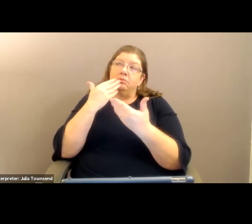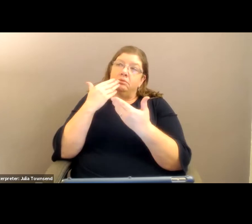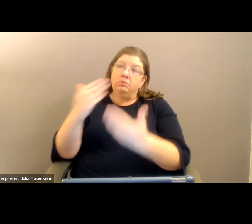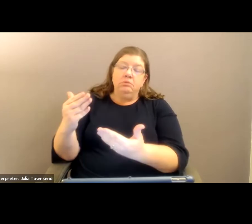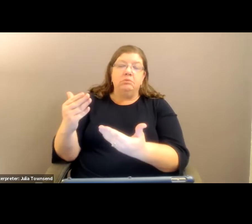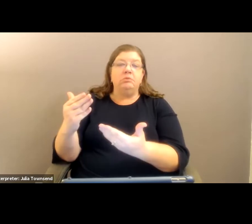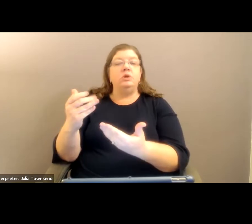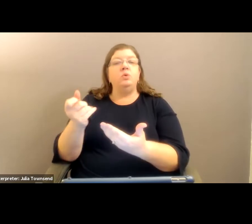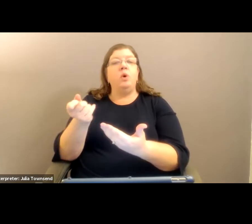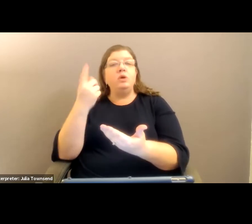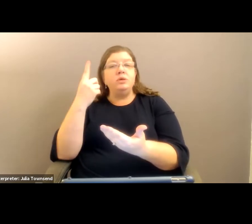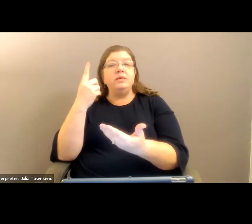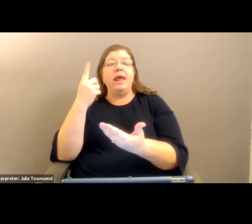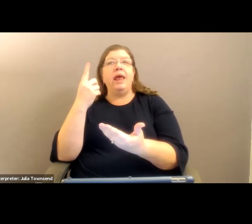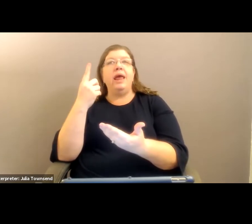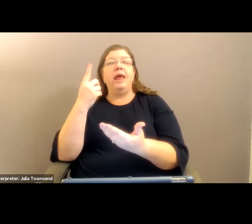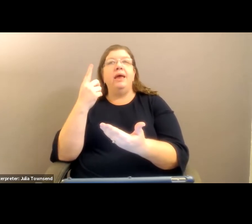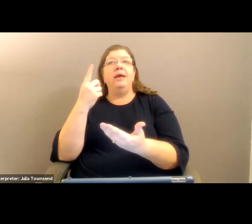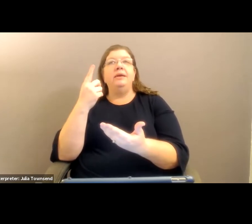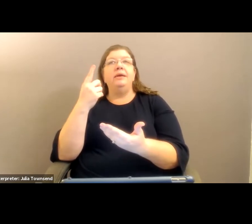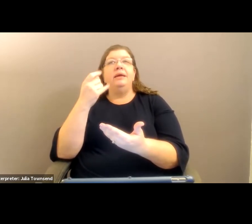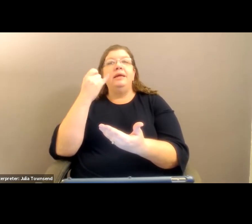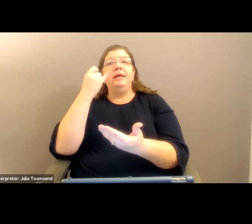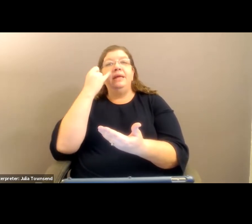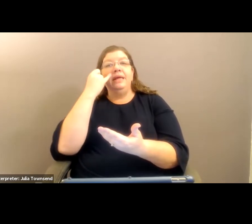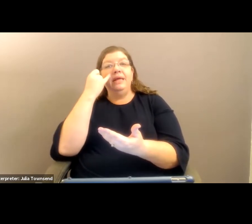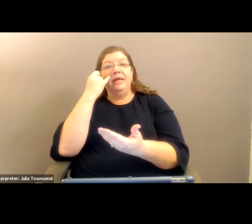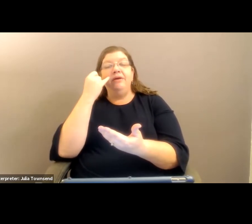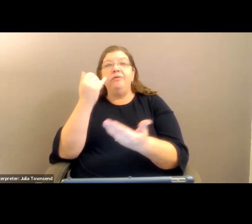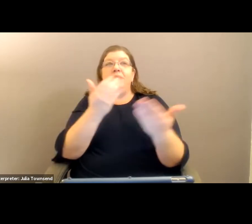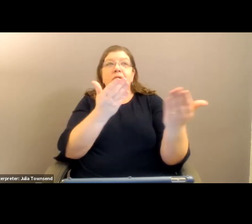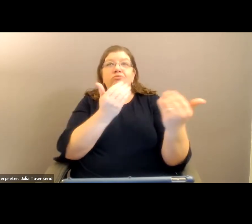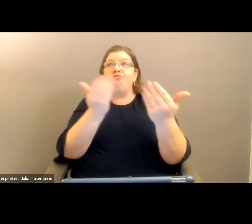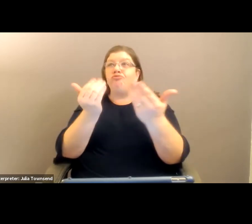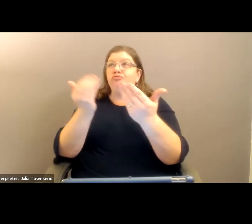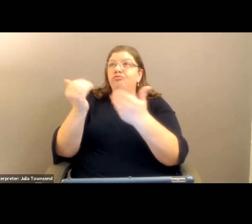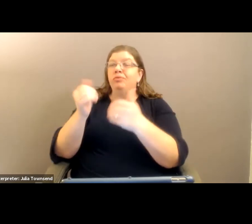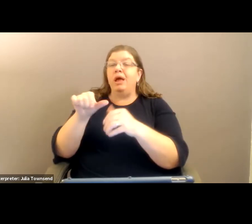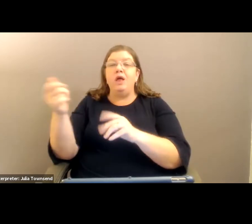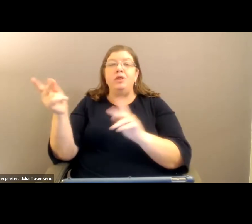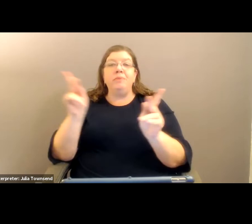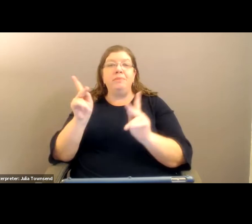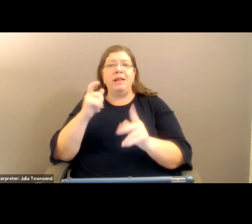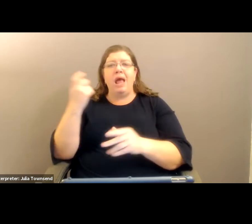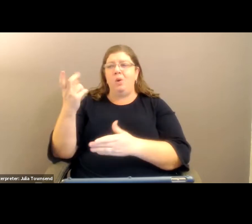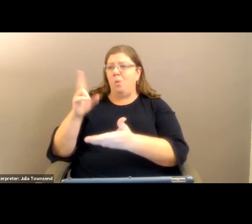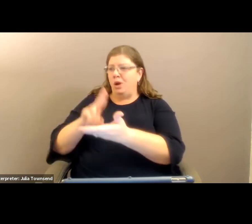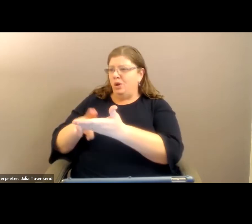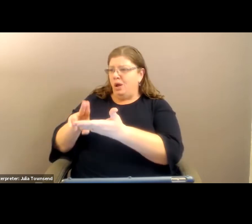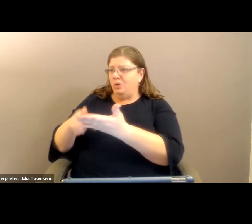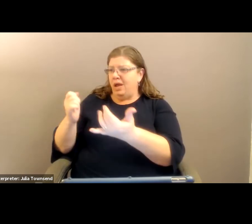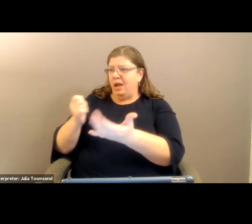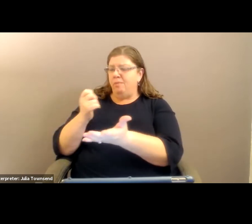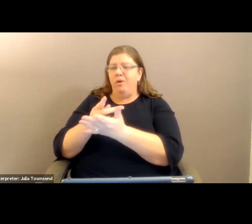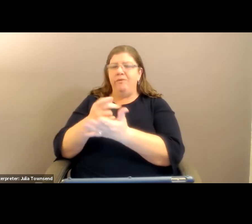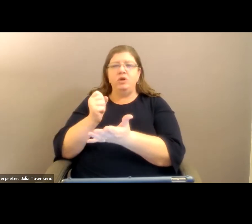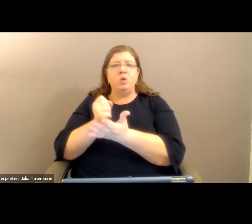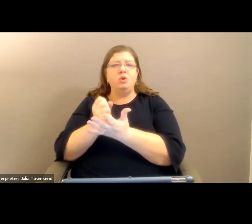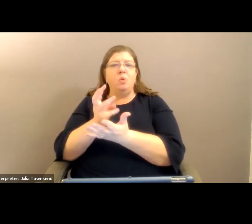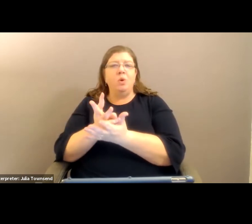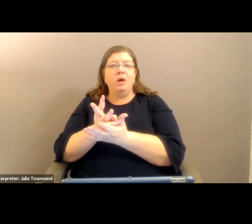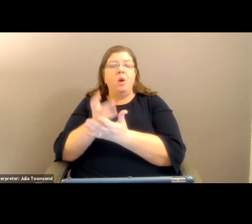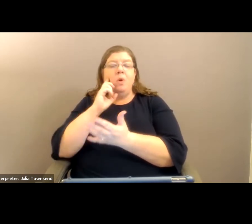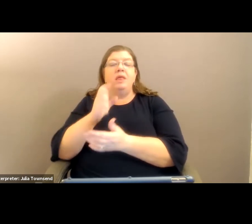that when we bring in additional people, like one of the contracts you approved today with the social worker, we made sure that we had a